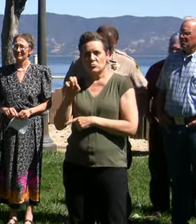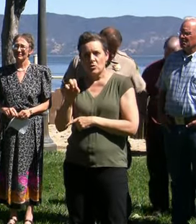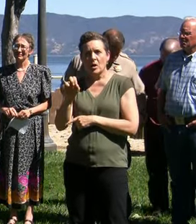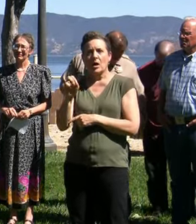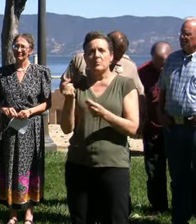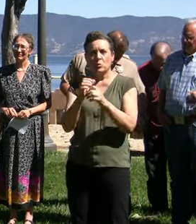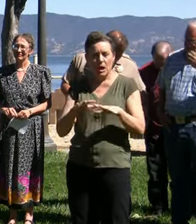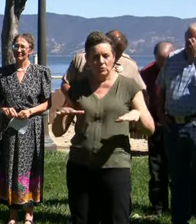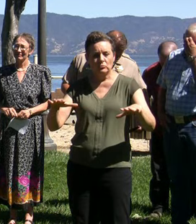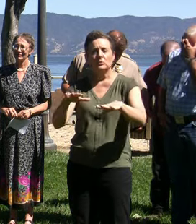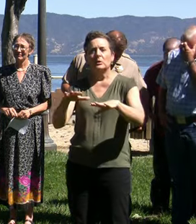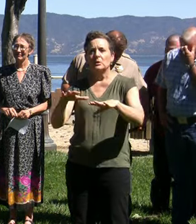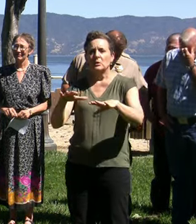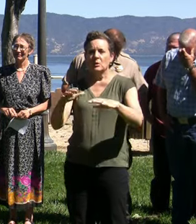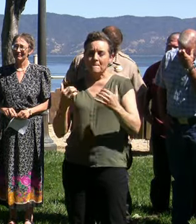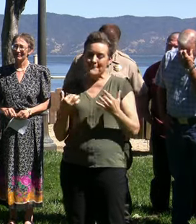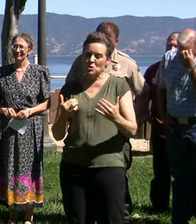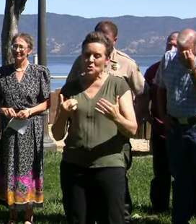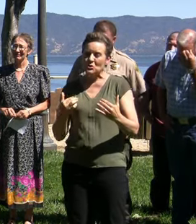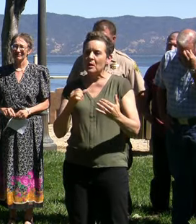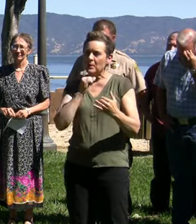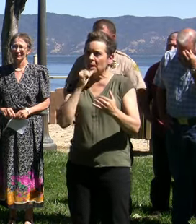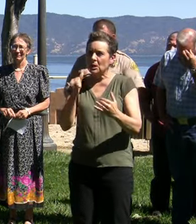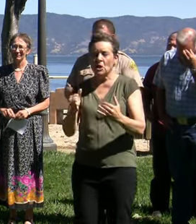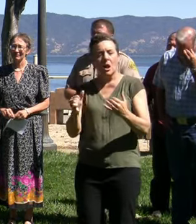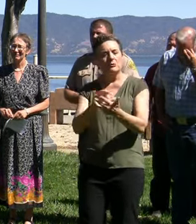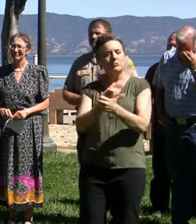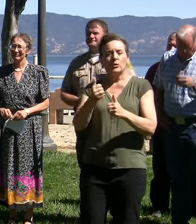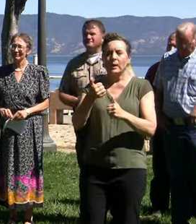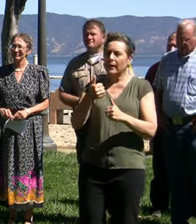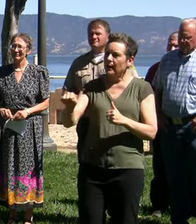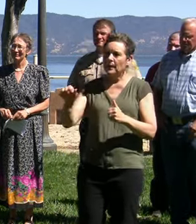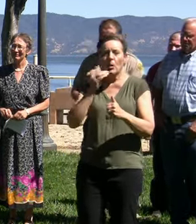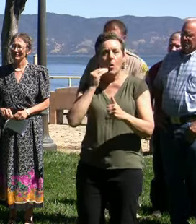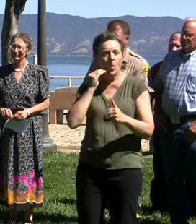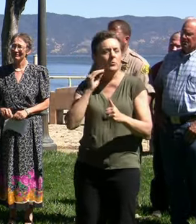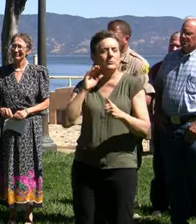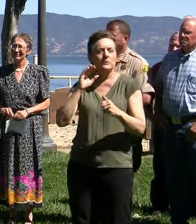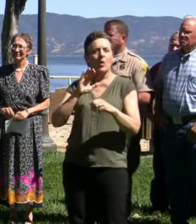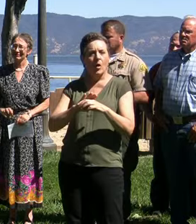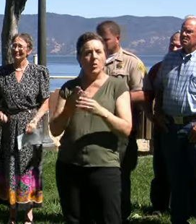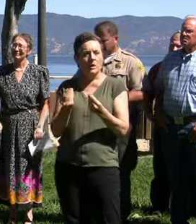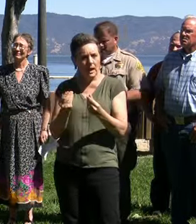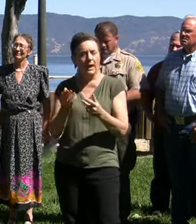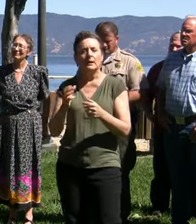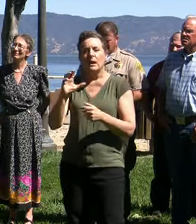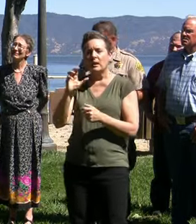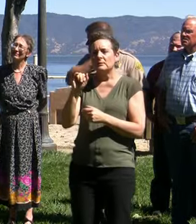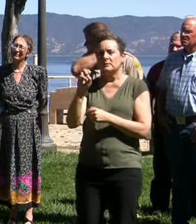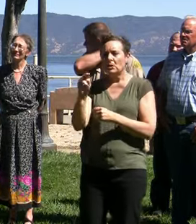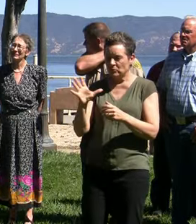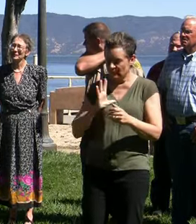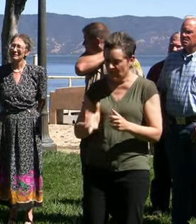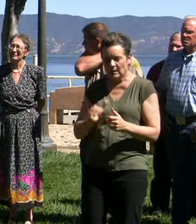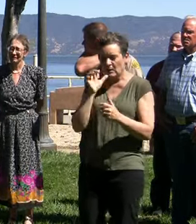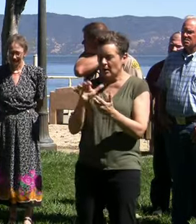rancheria, it burned right up to us. It did not burn any homes on the reservation. The casino was fine. The tribe, we were able to evacuate them out. But